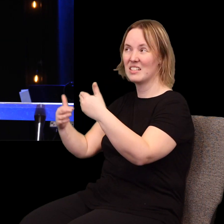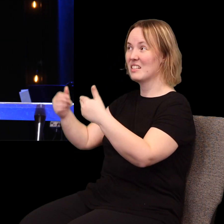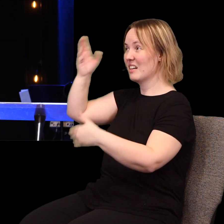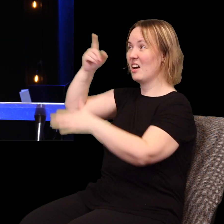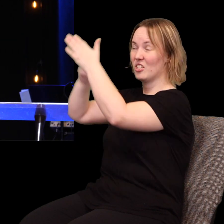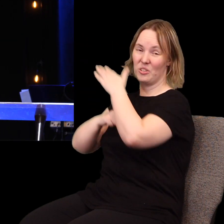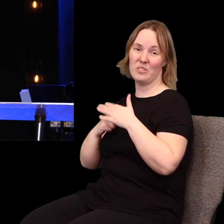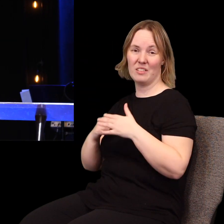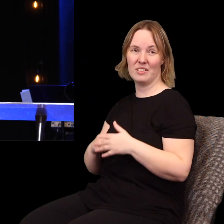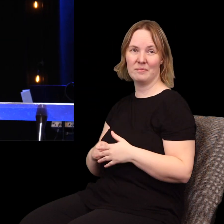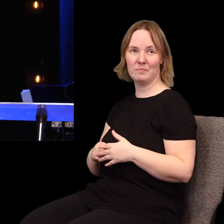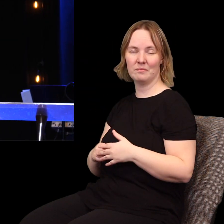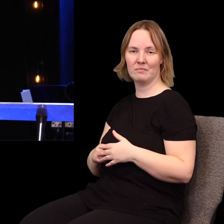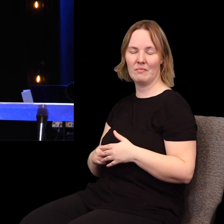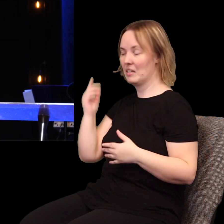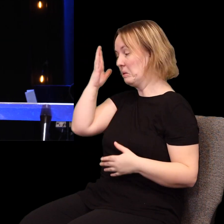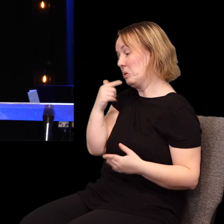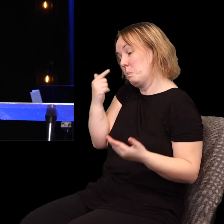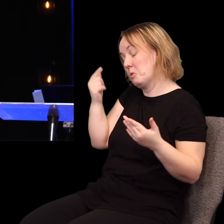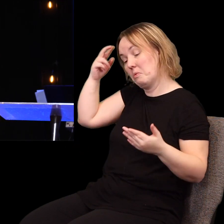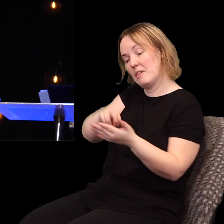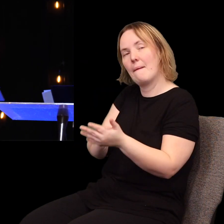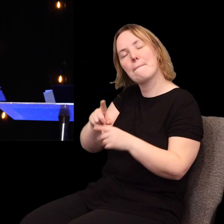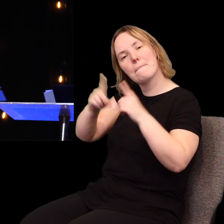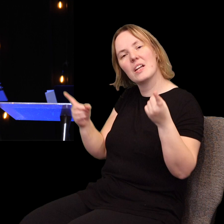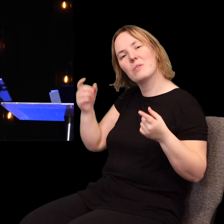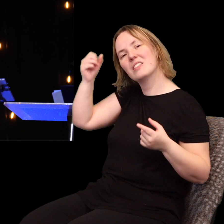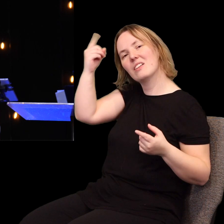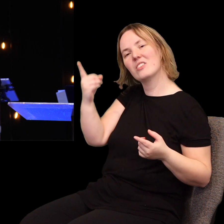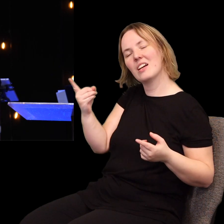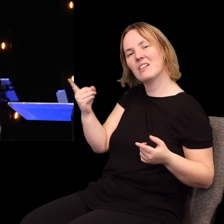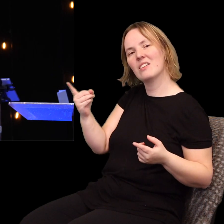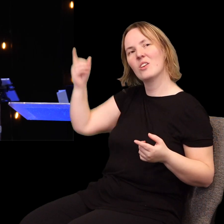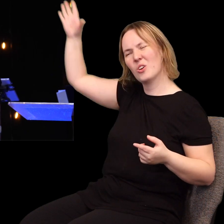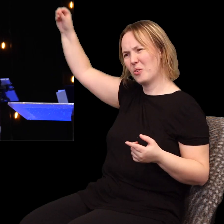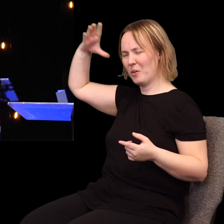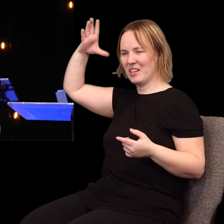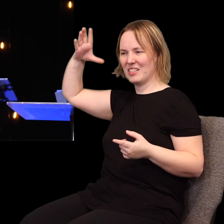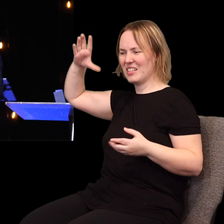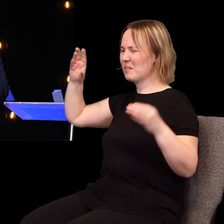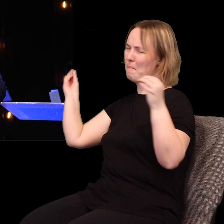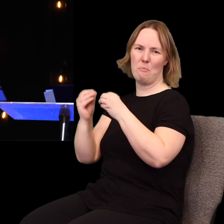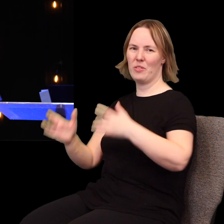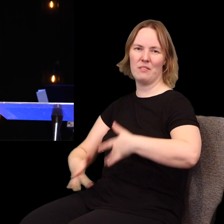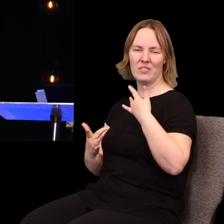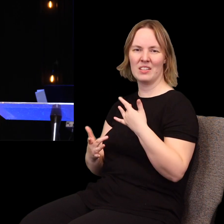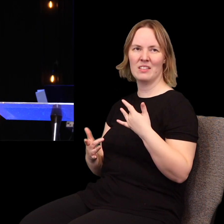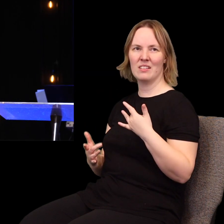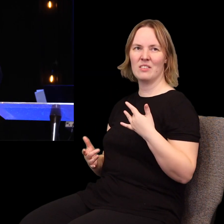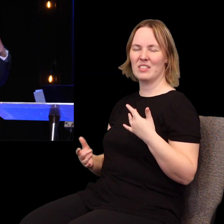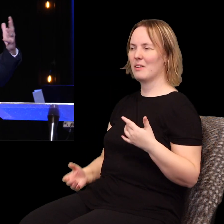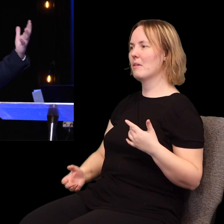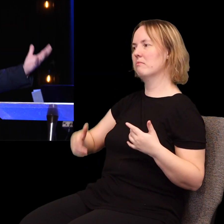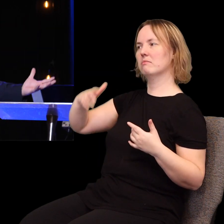that God shows toward us. And I believe that's a beautiful definition. But I want us to understand that grace is more than a feeling. We